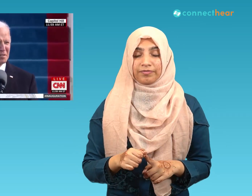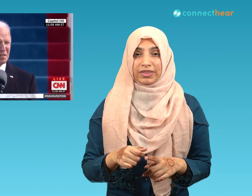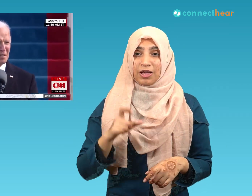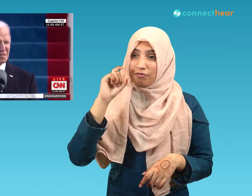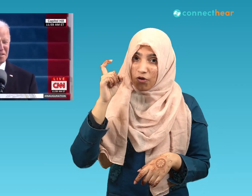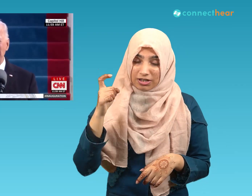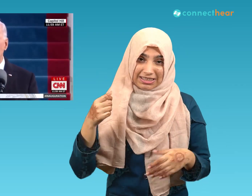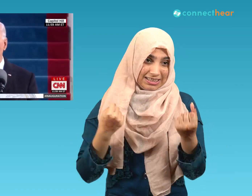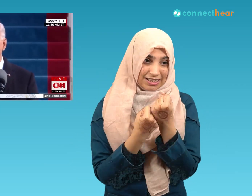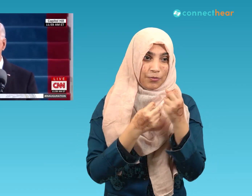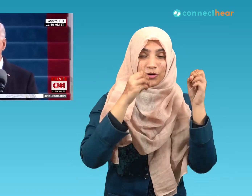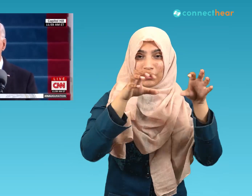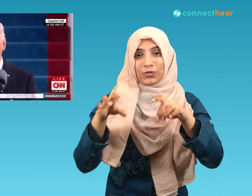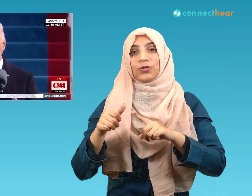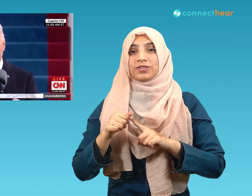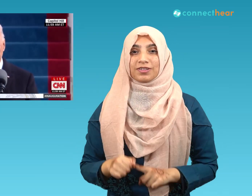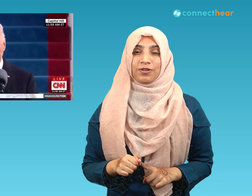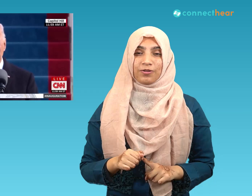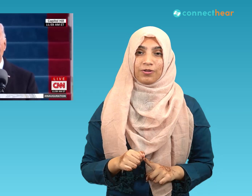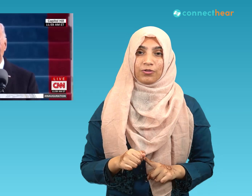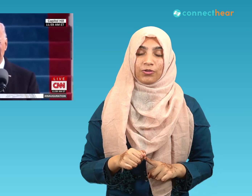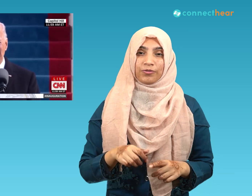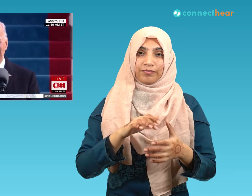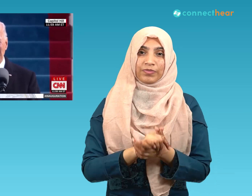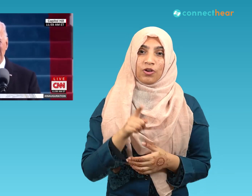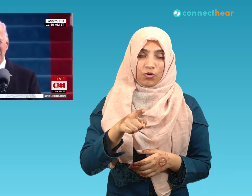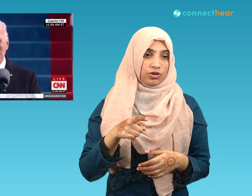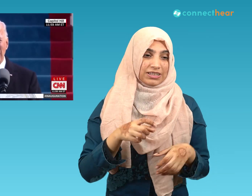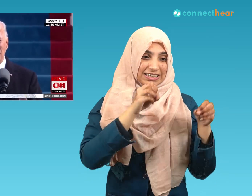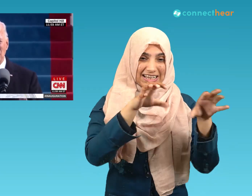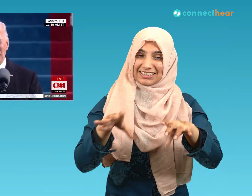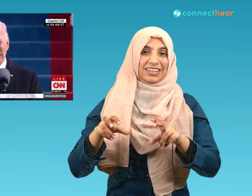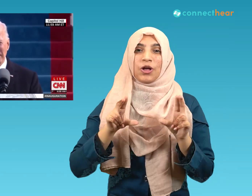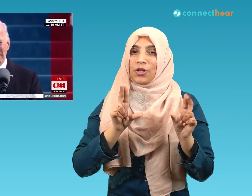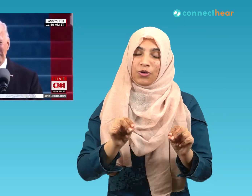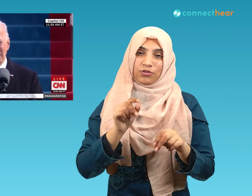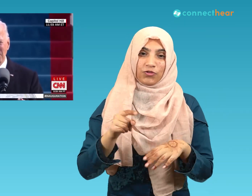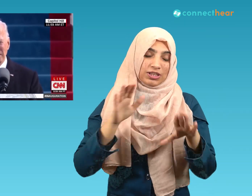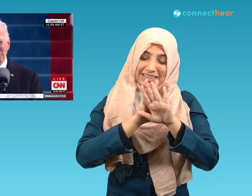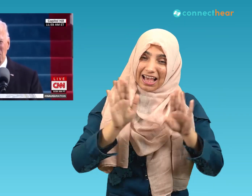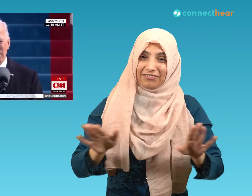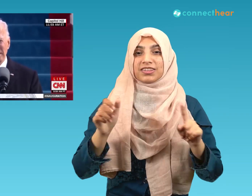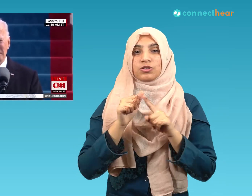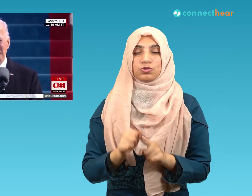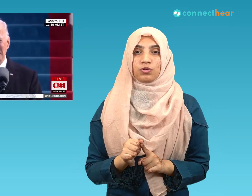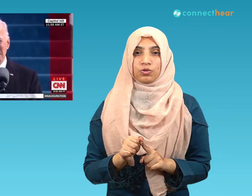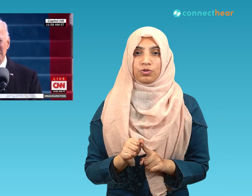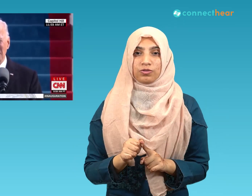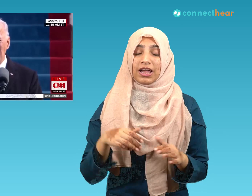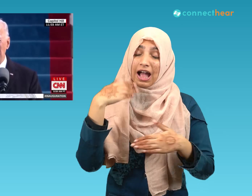forces, stop the shouting, and lower the temperature. For without unity, there is no